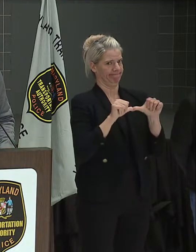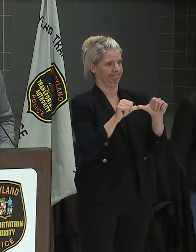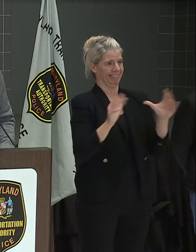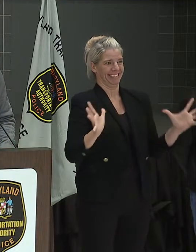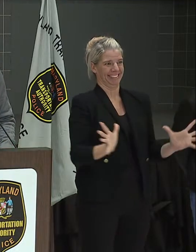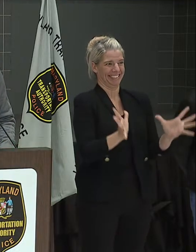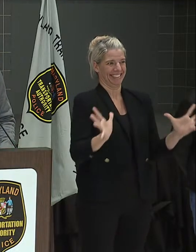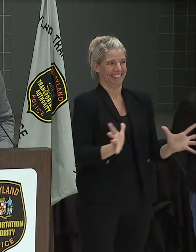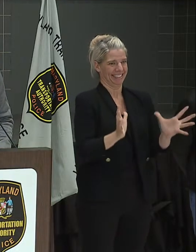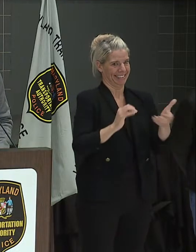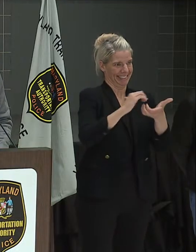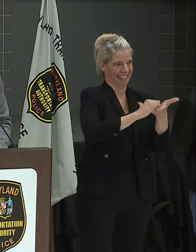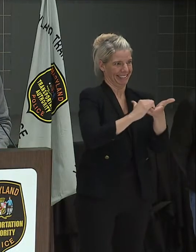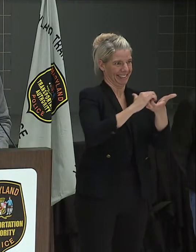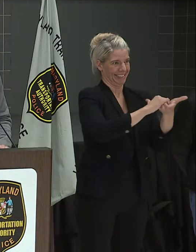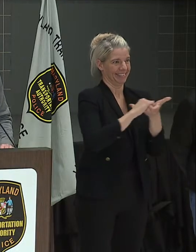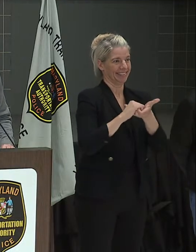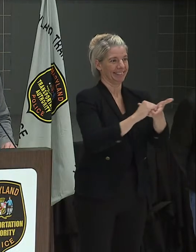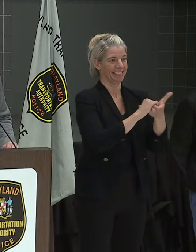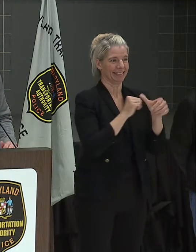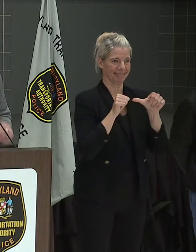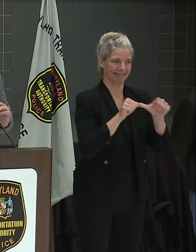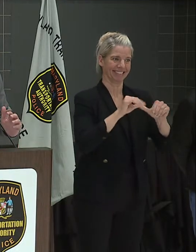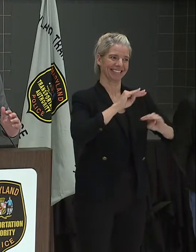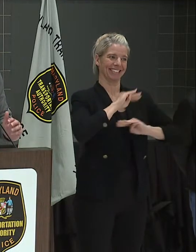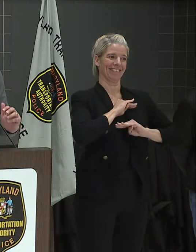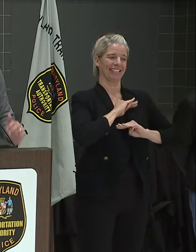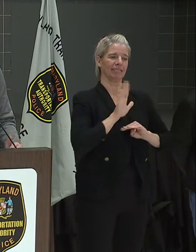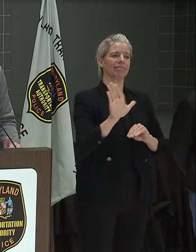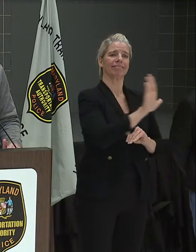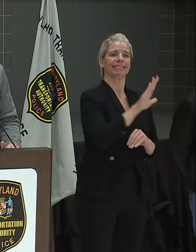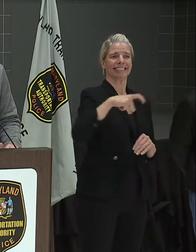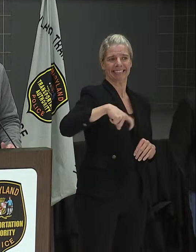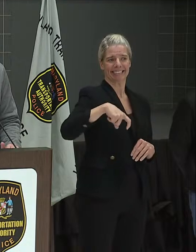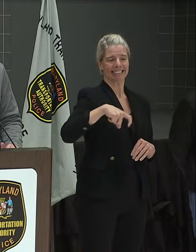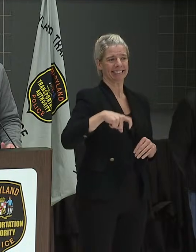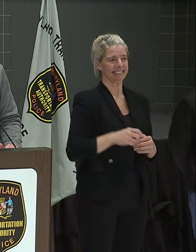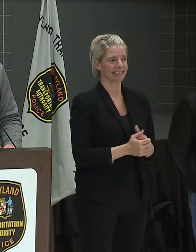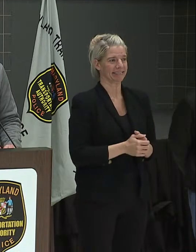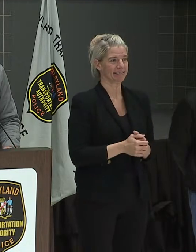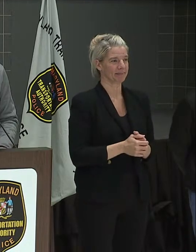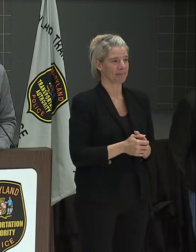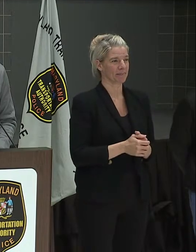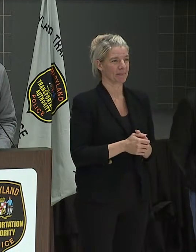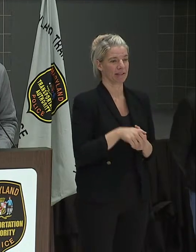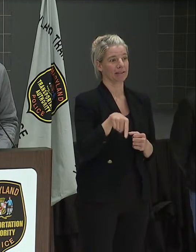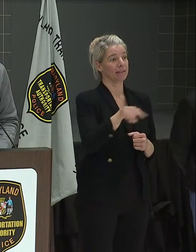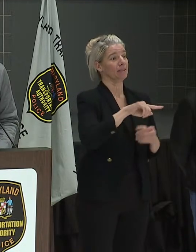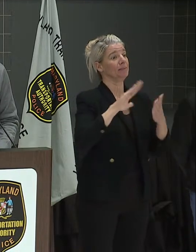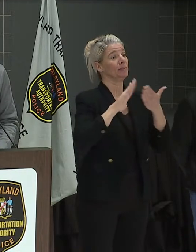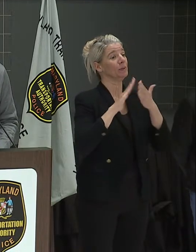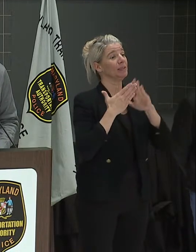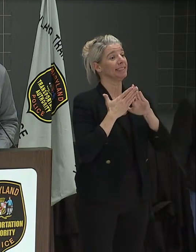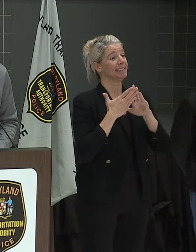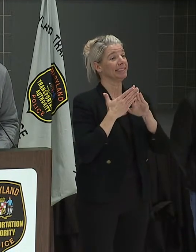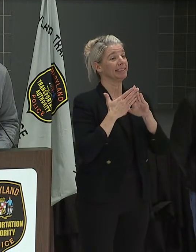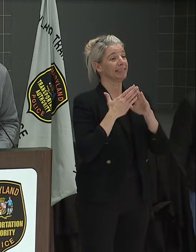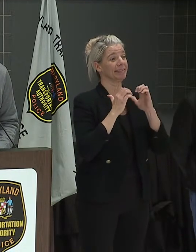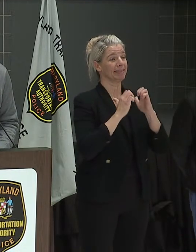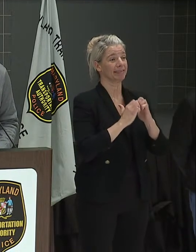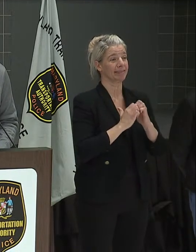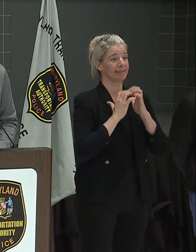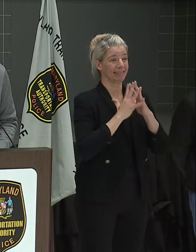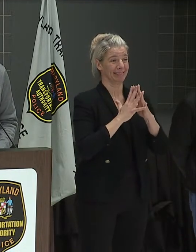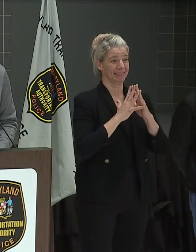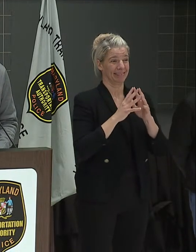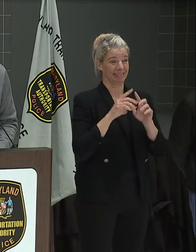collaborate, and continue to meet the need. As I've said before, this is a community that was literally forged out of steel.